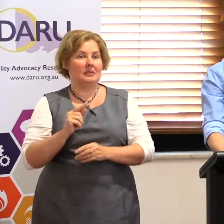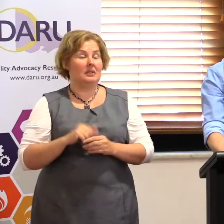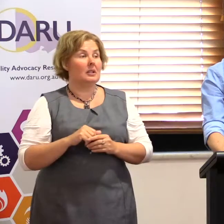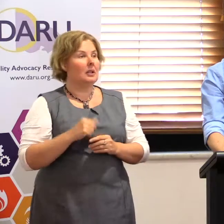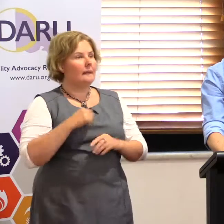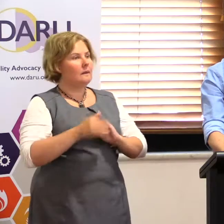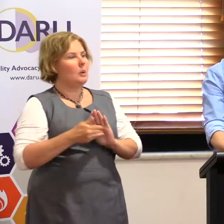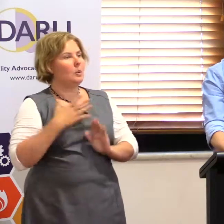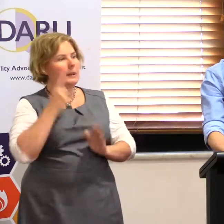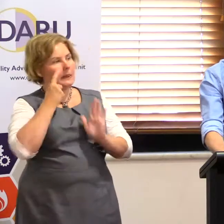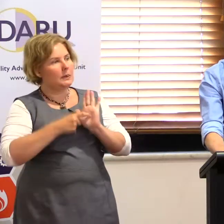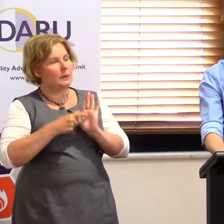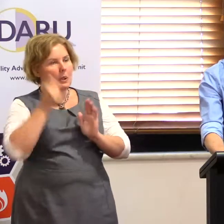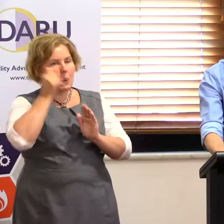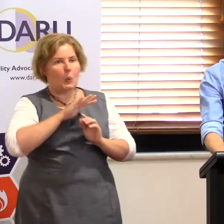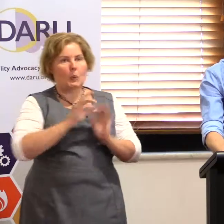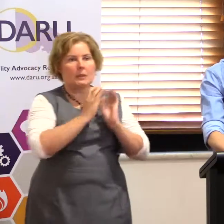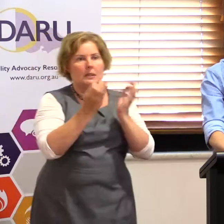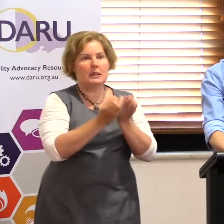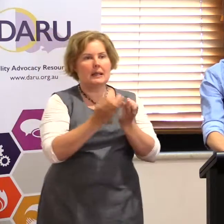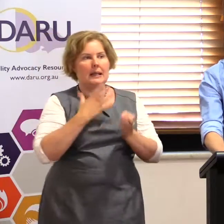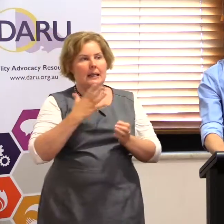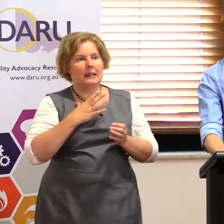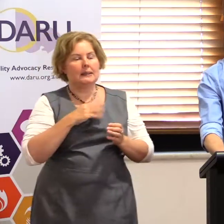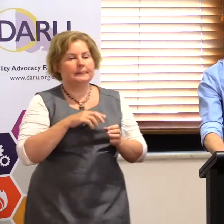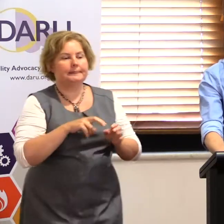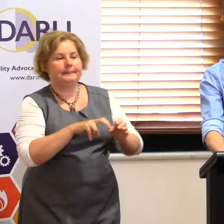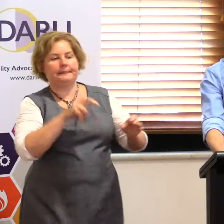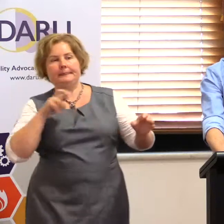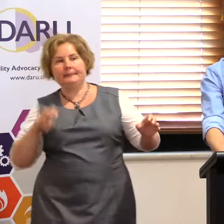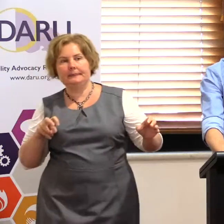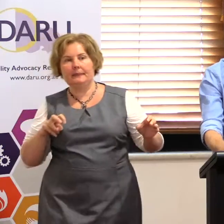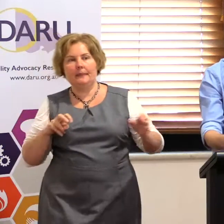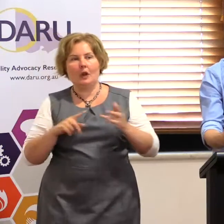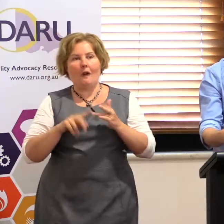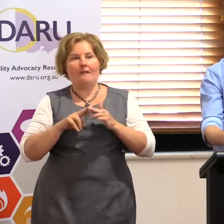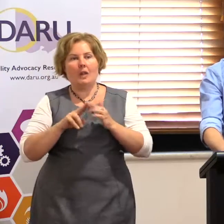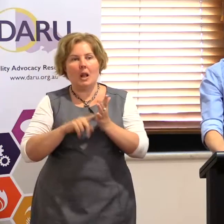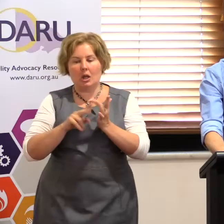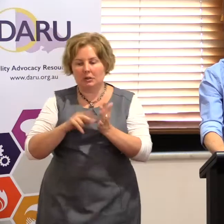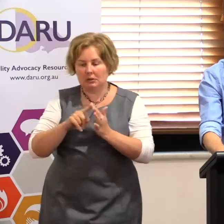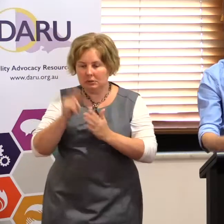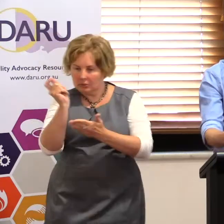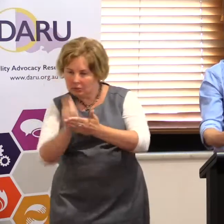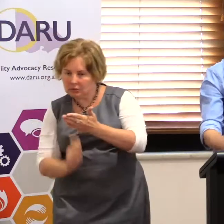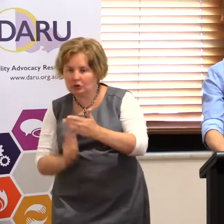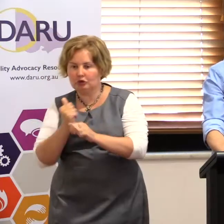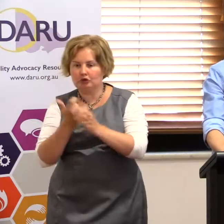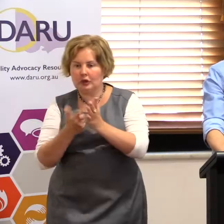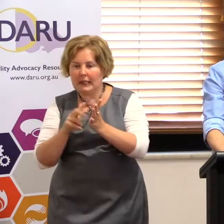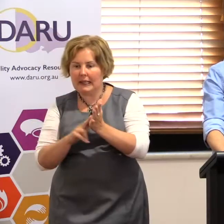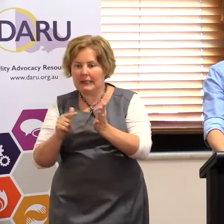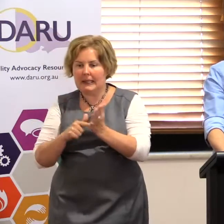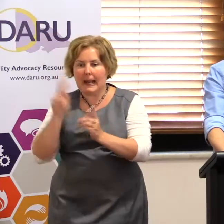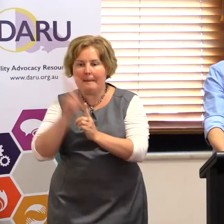know that organisations need to take themselves offline to write grant applications, and I just want to say that sort of deeply appreciate the efforts